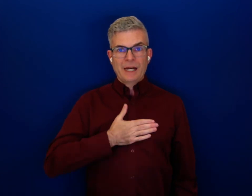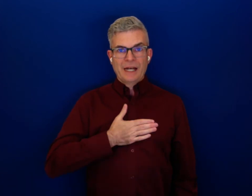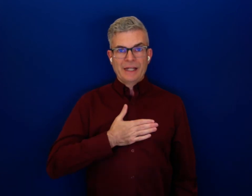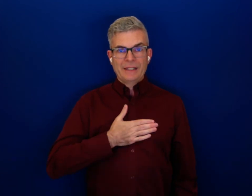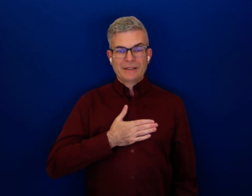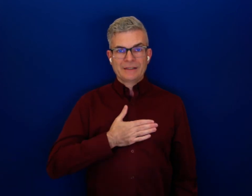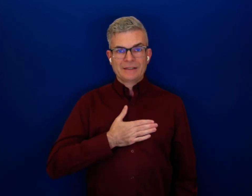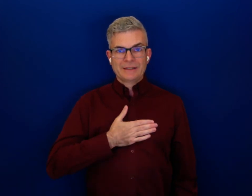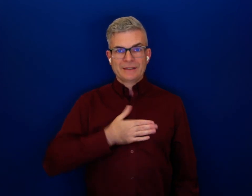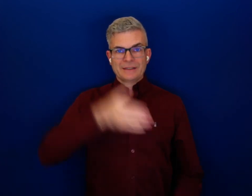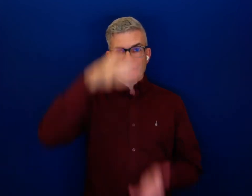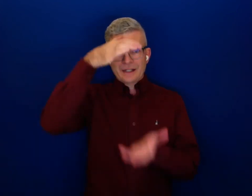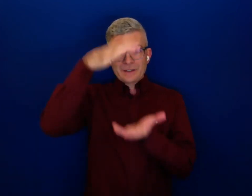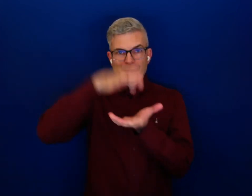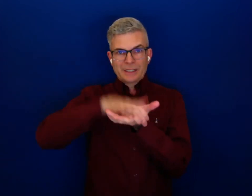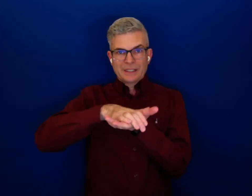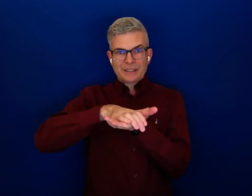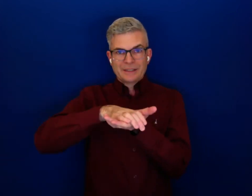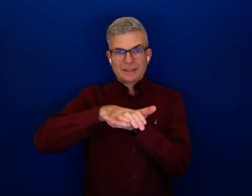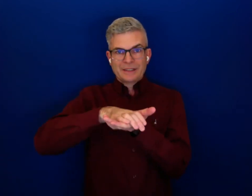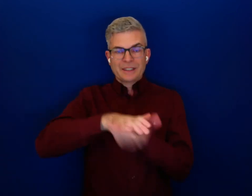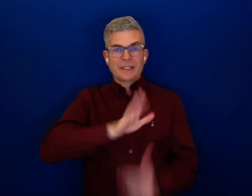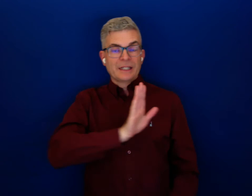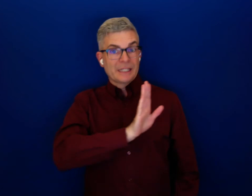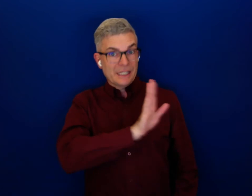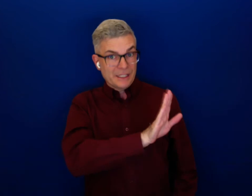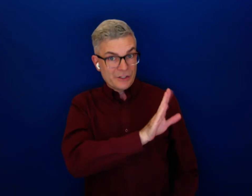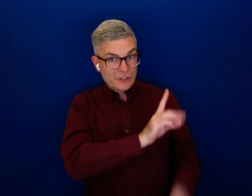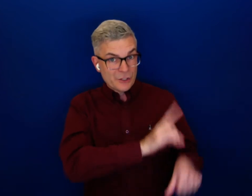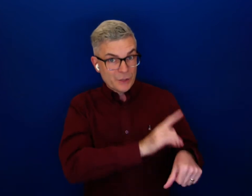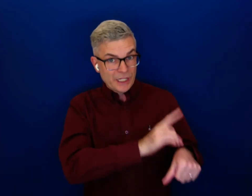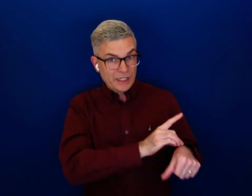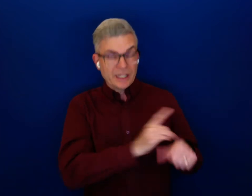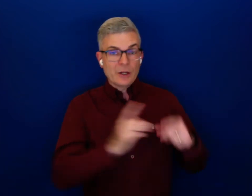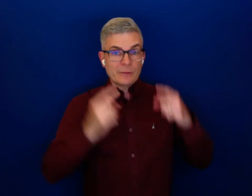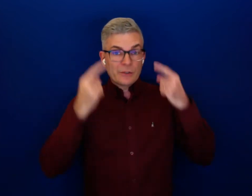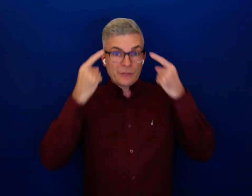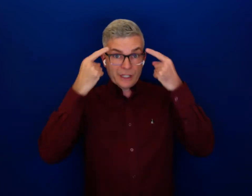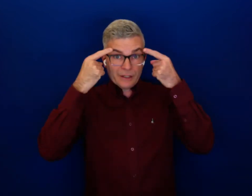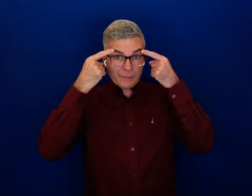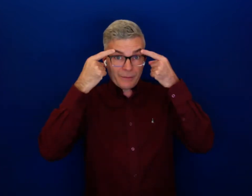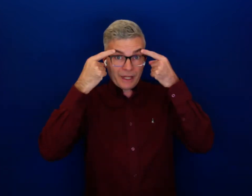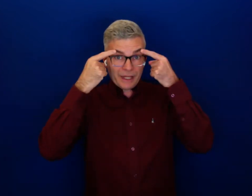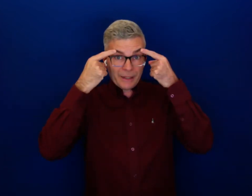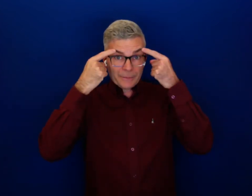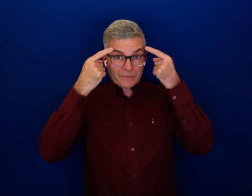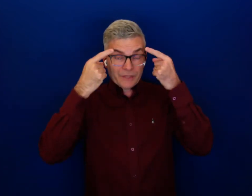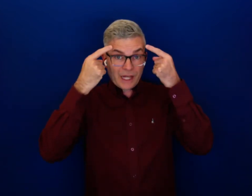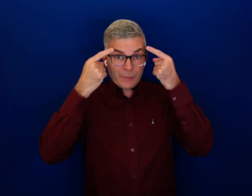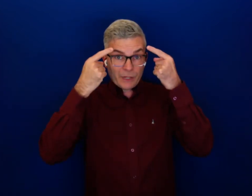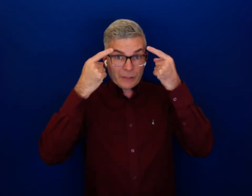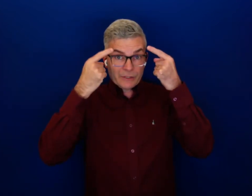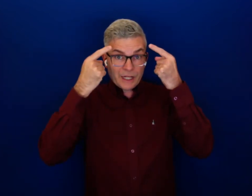my husband. His duty, now I'm using my eyebrows